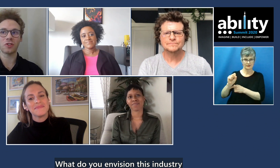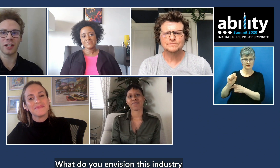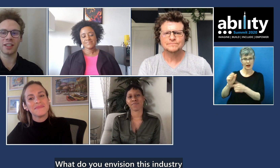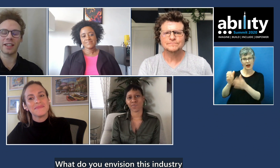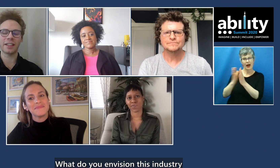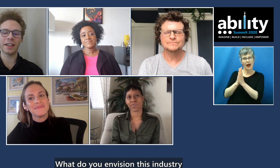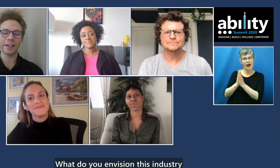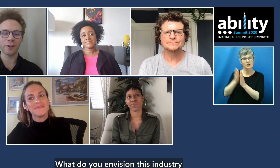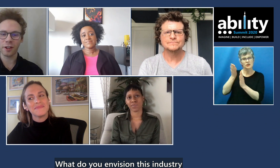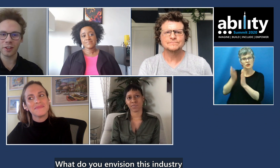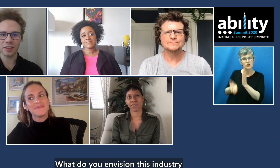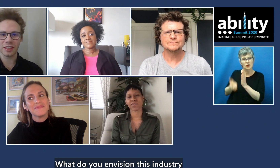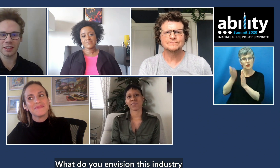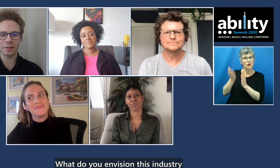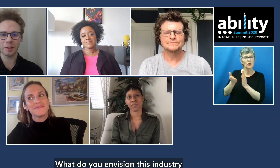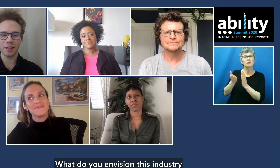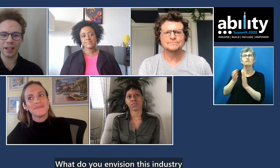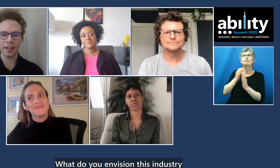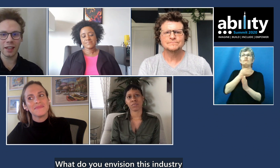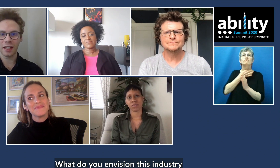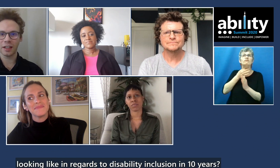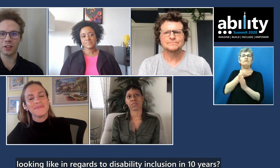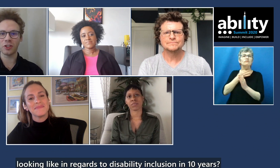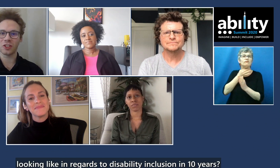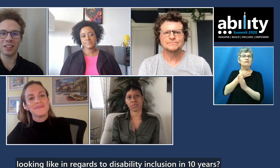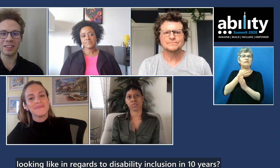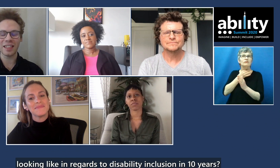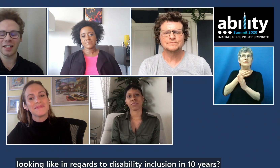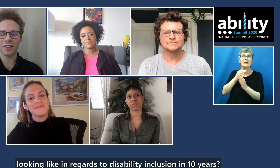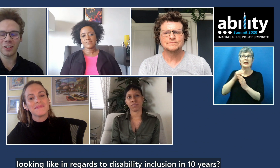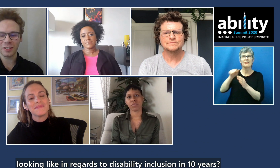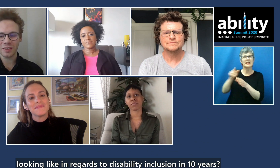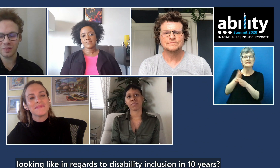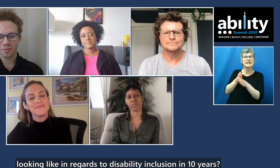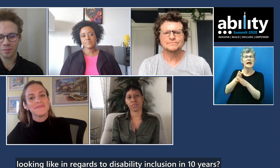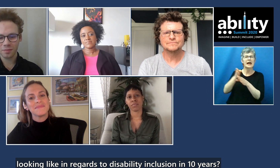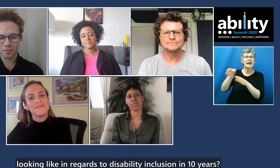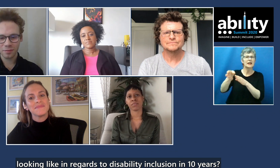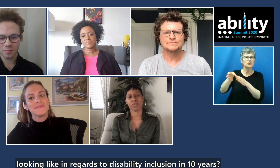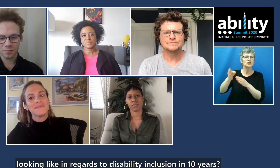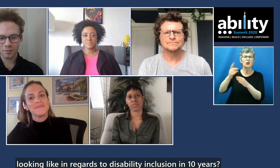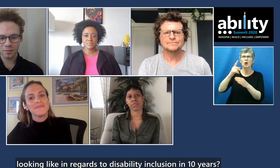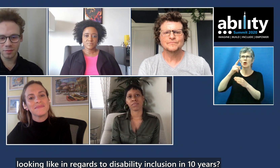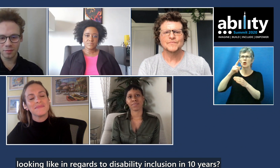this industry looking like in regards to disability inclusion in 10 years?